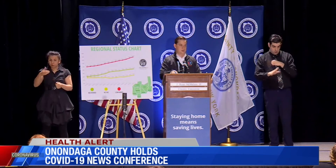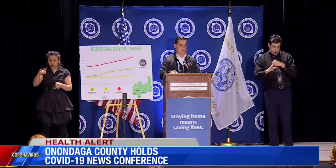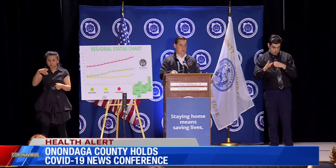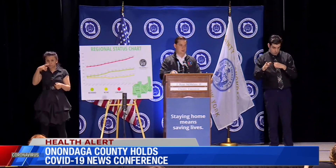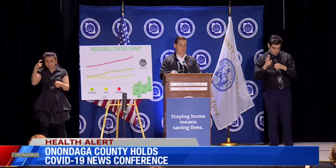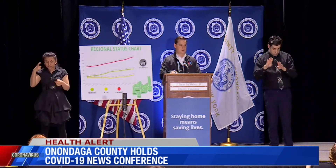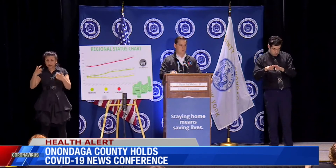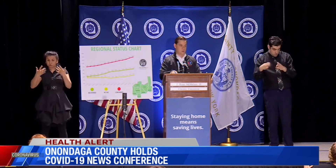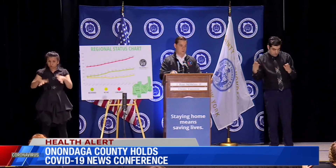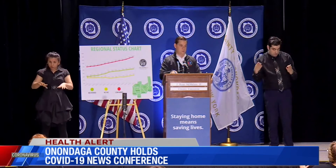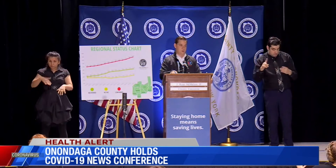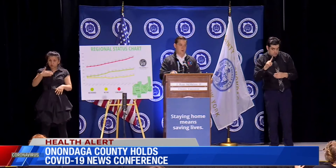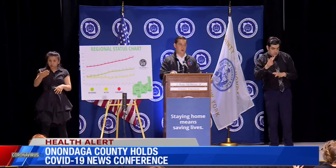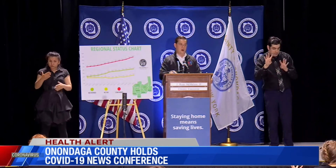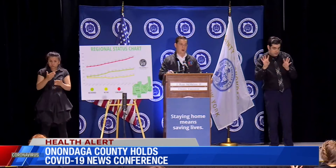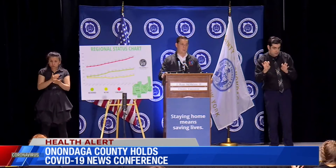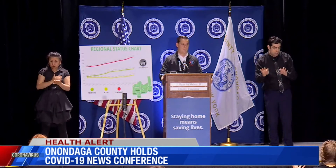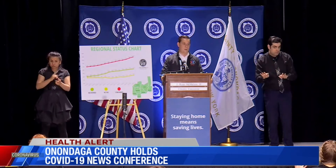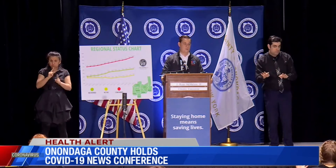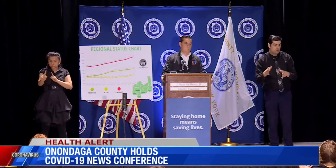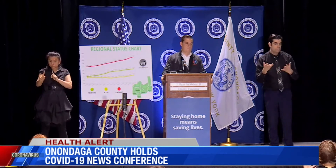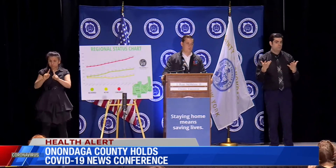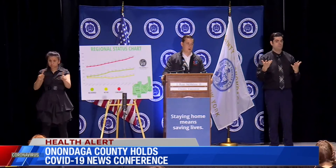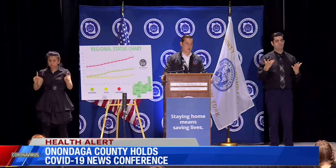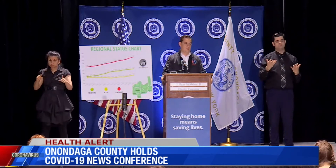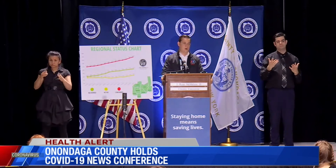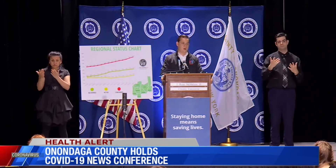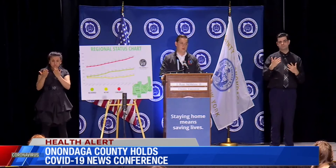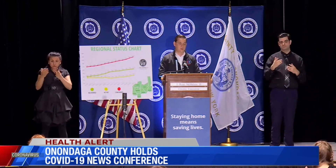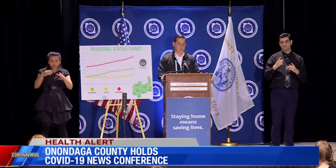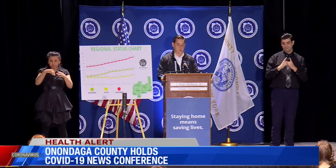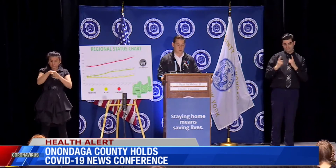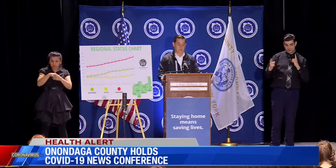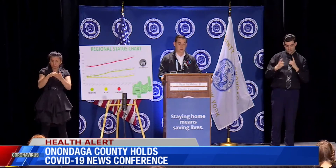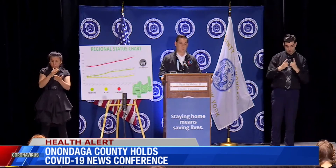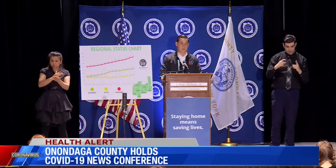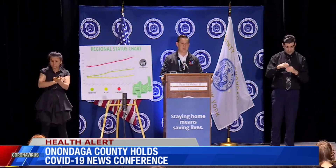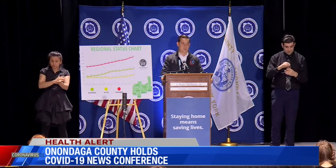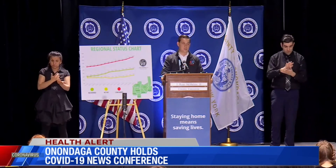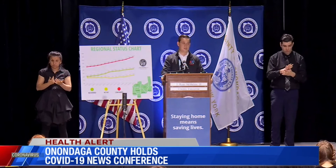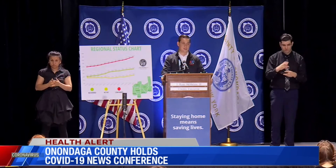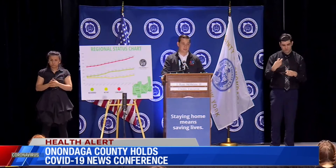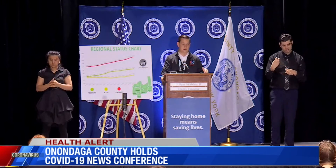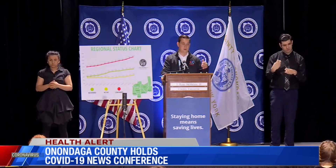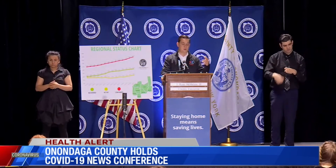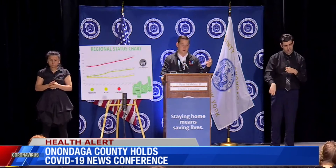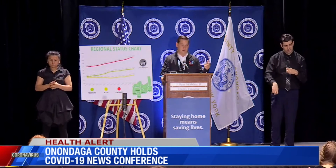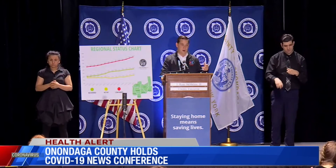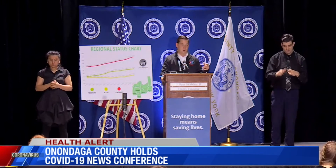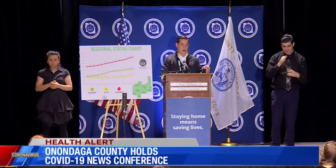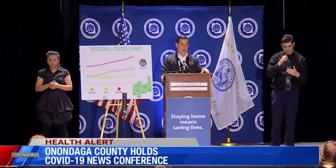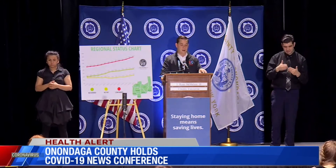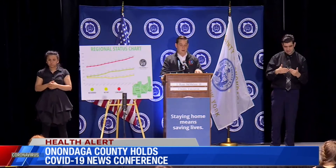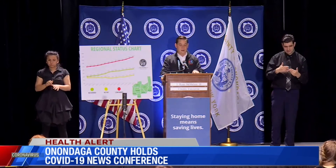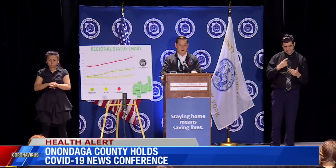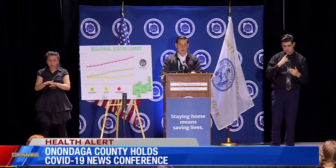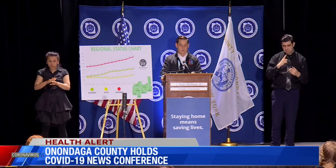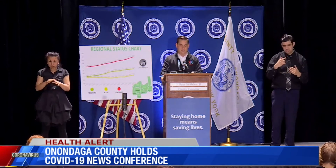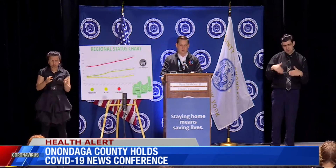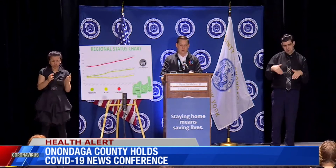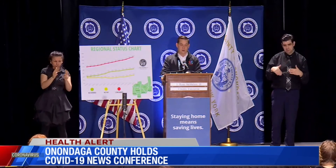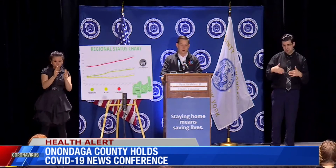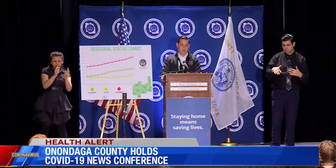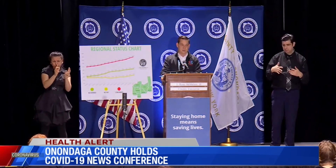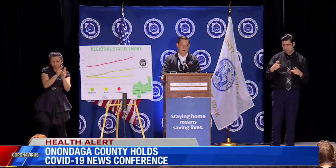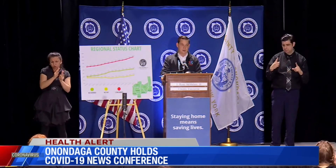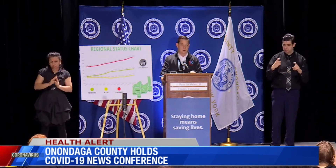physical distancing in schools. Very, very key logistic things. And if you think about why, if you're